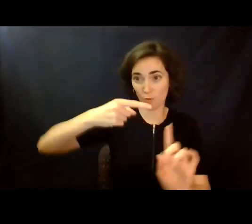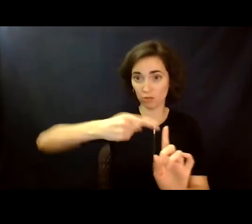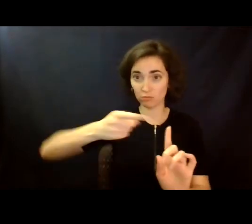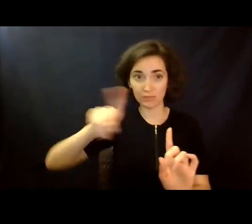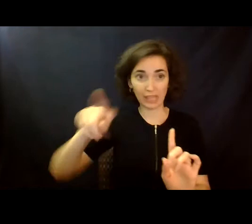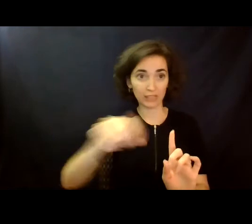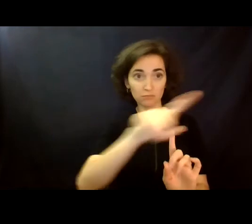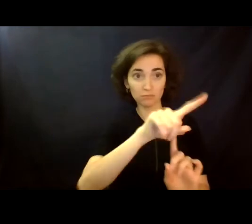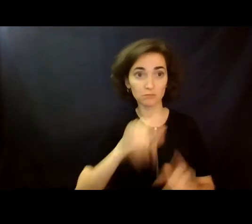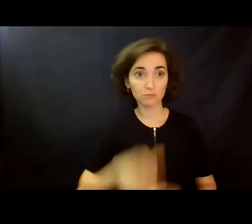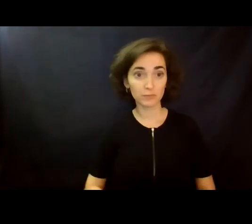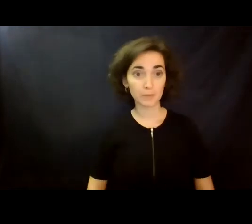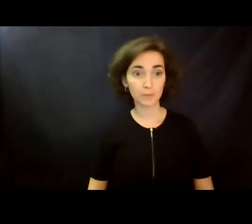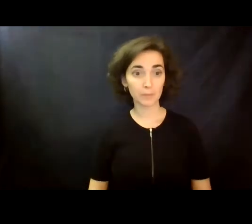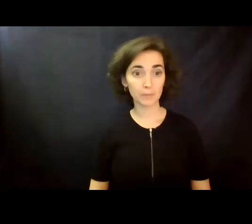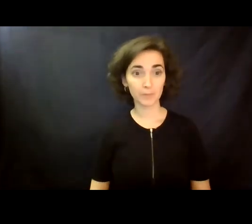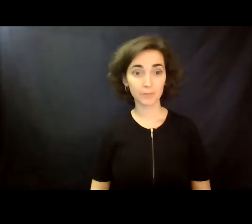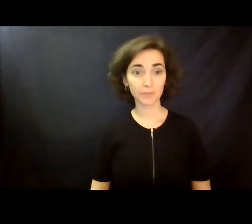topic?